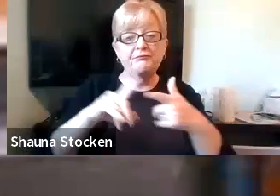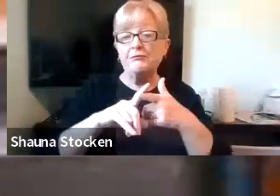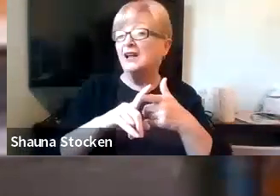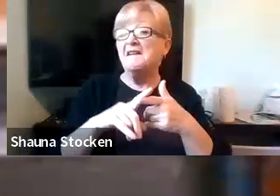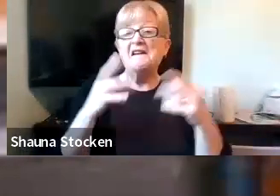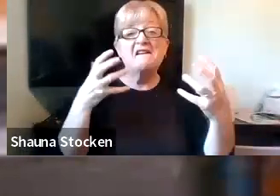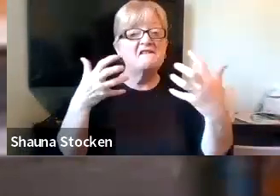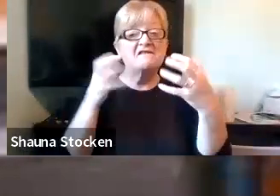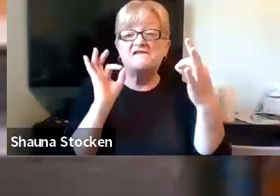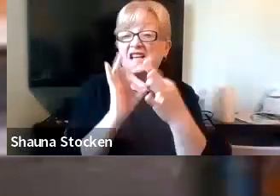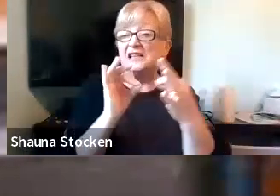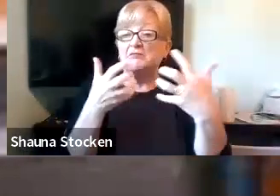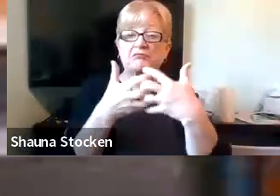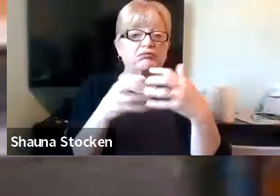counter.